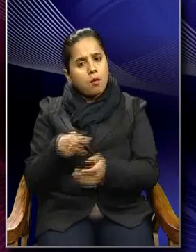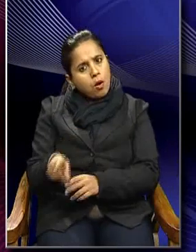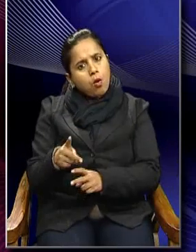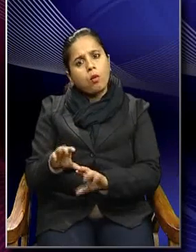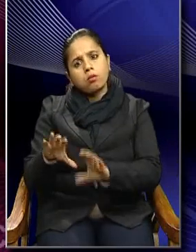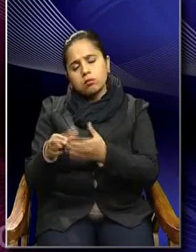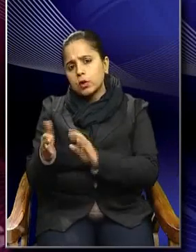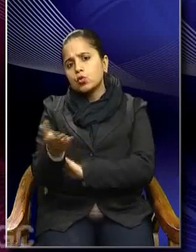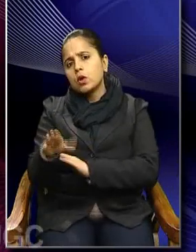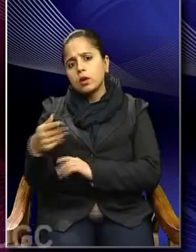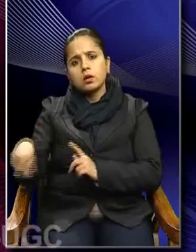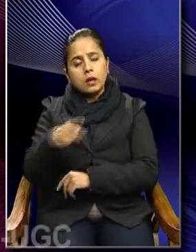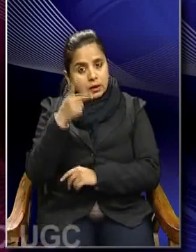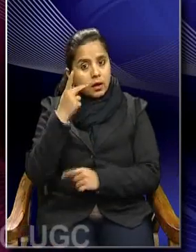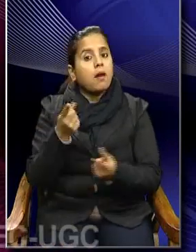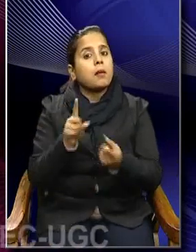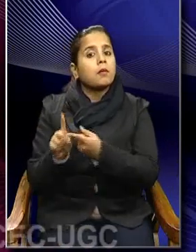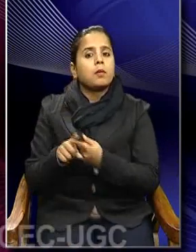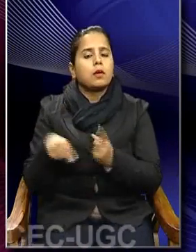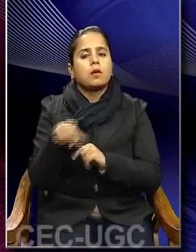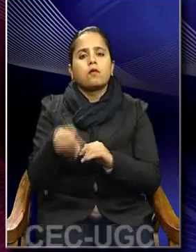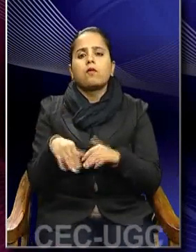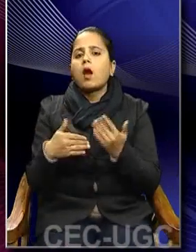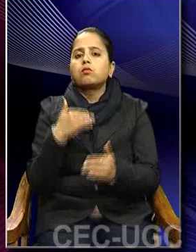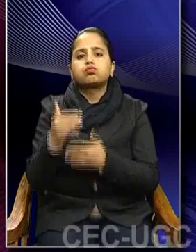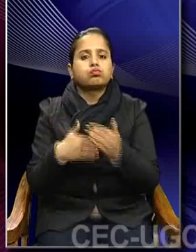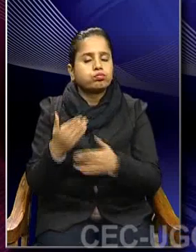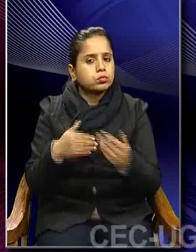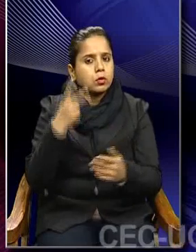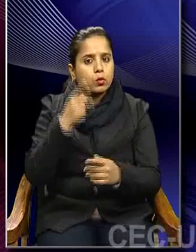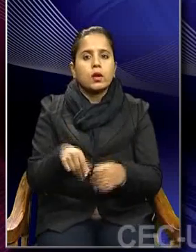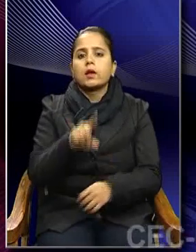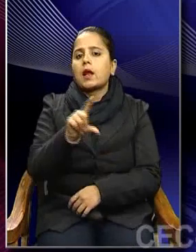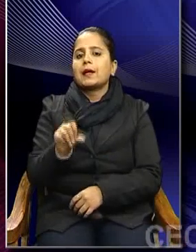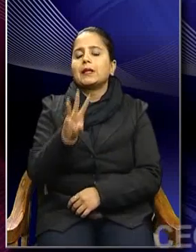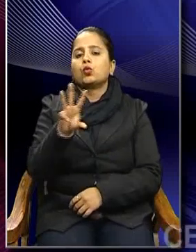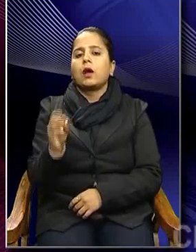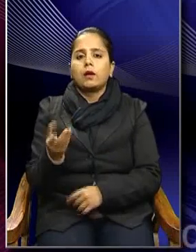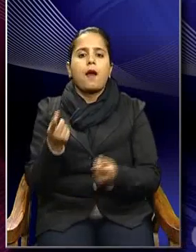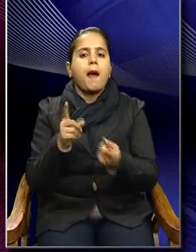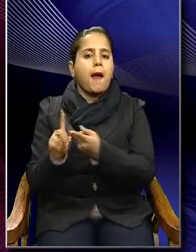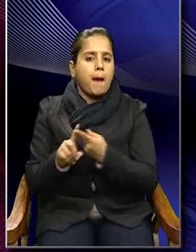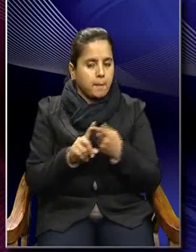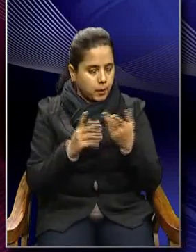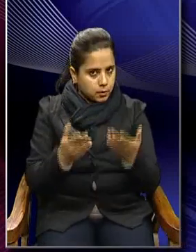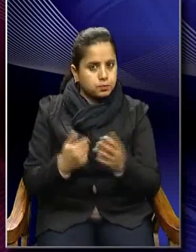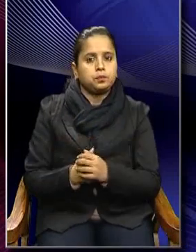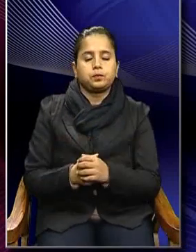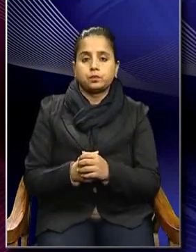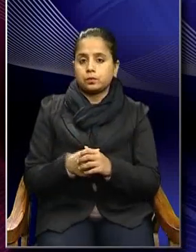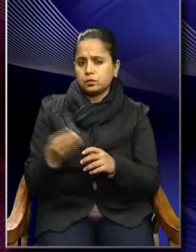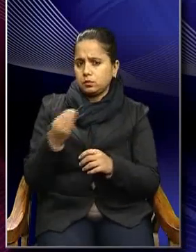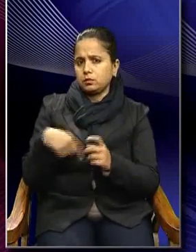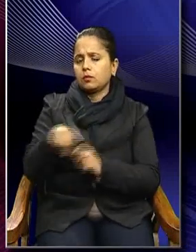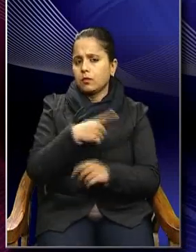what gets unfolded in the 1930s. And